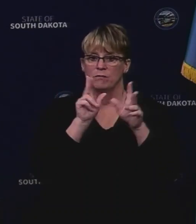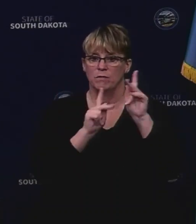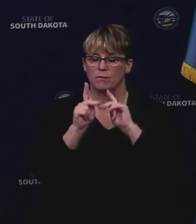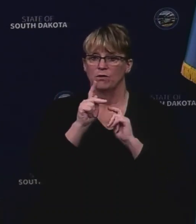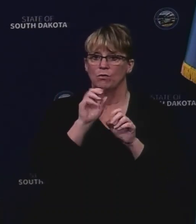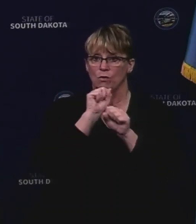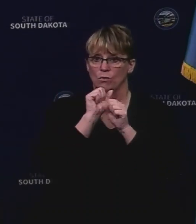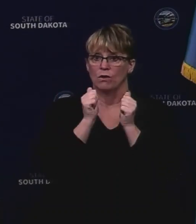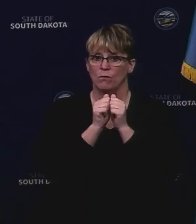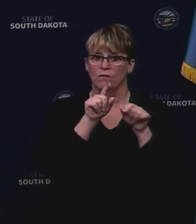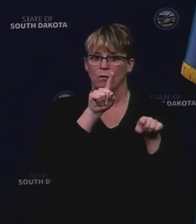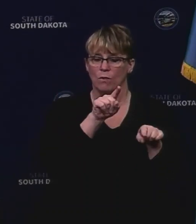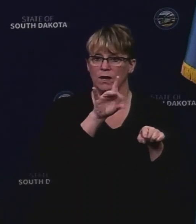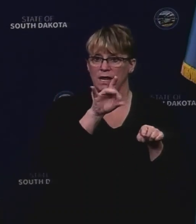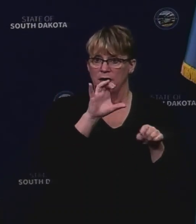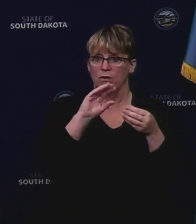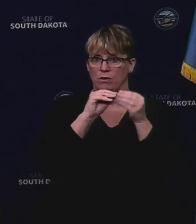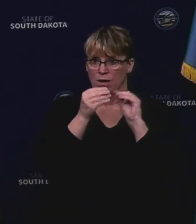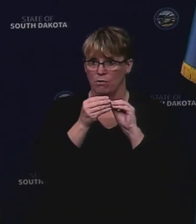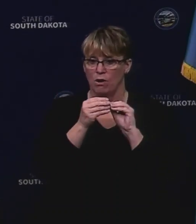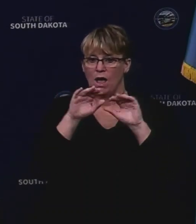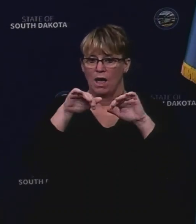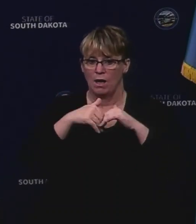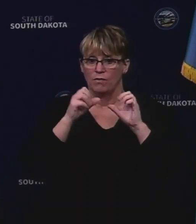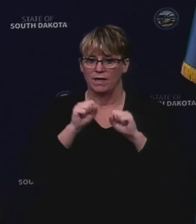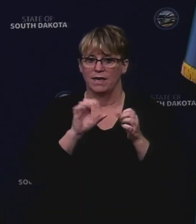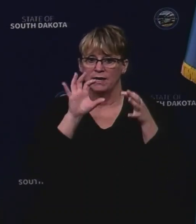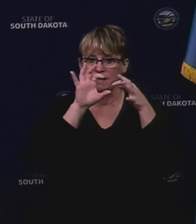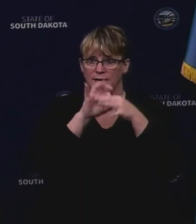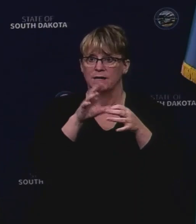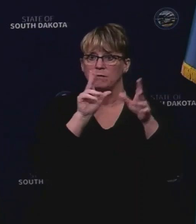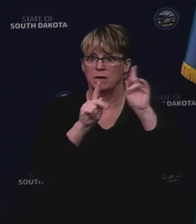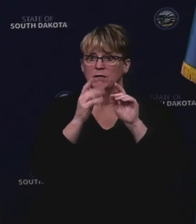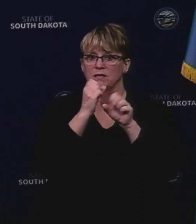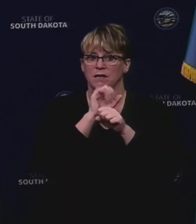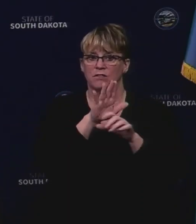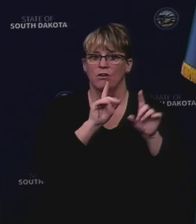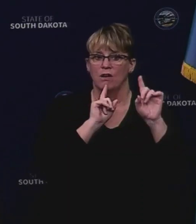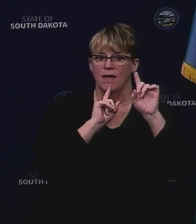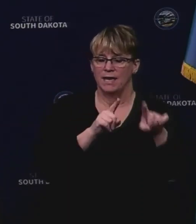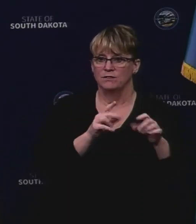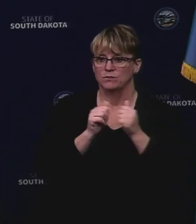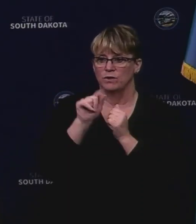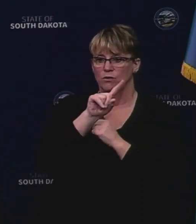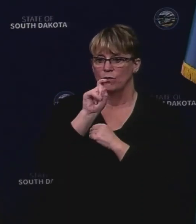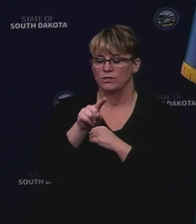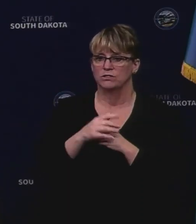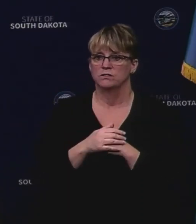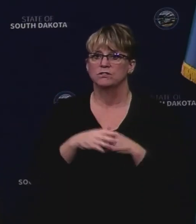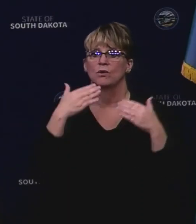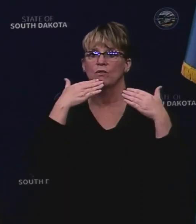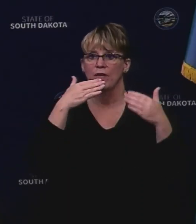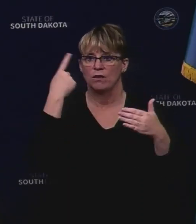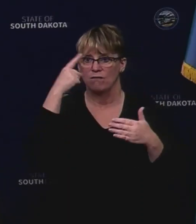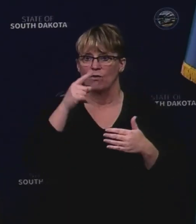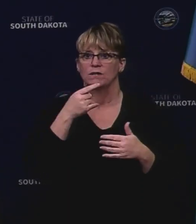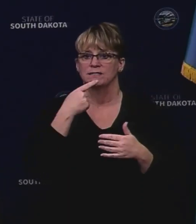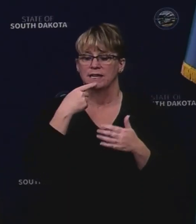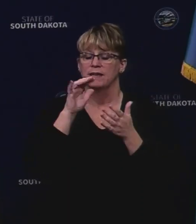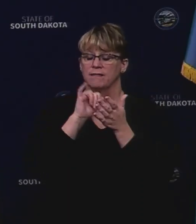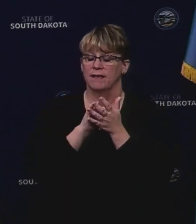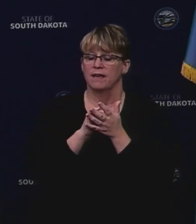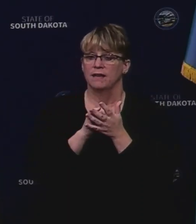the 800 number for us how they can help connect people to get the answers to the questions that they have. So thank you for pointing that out,